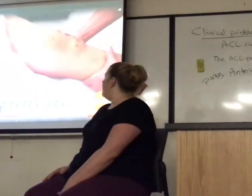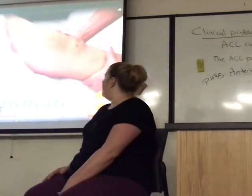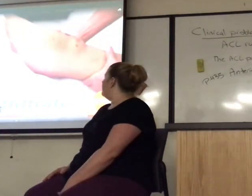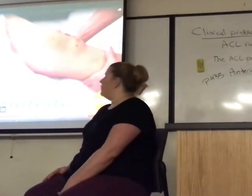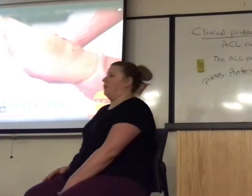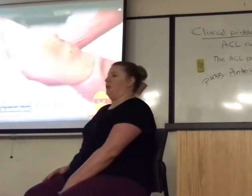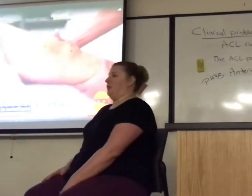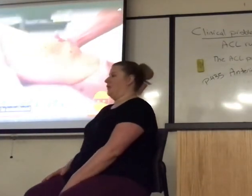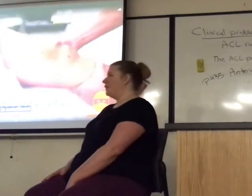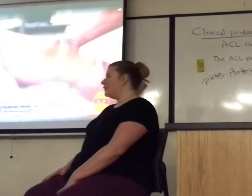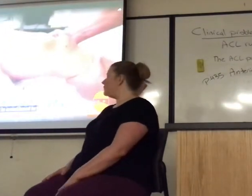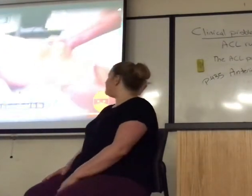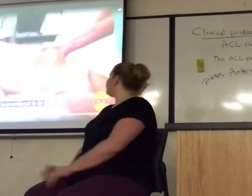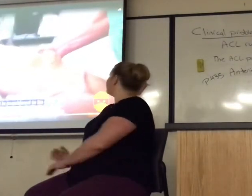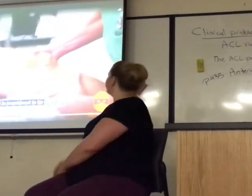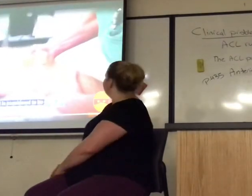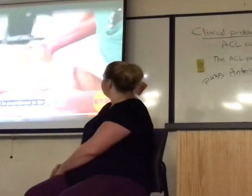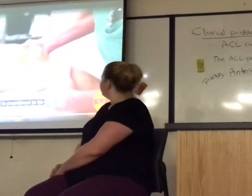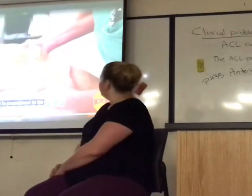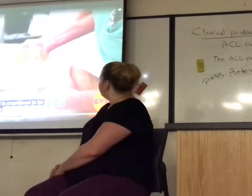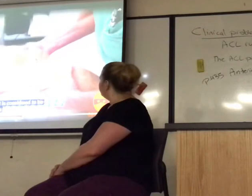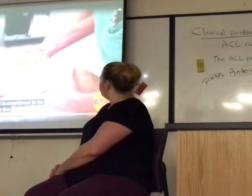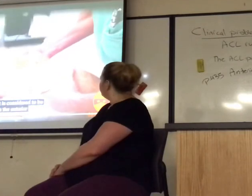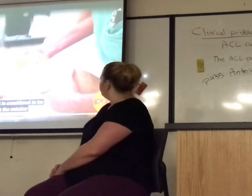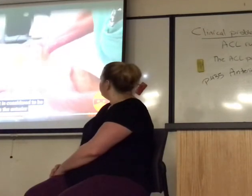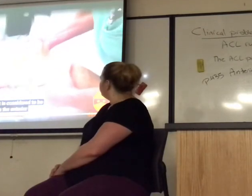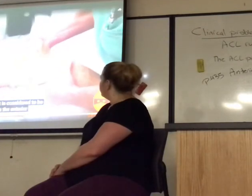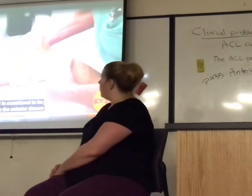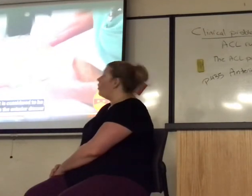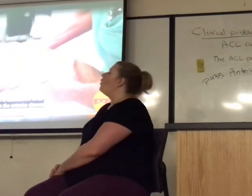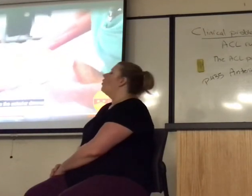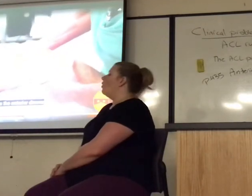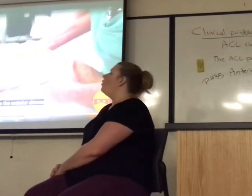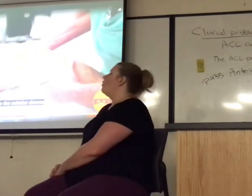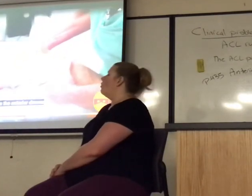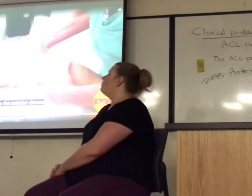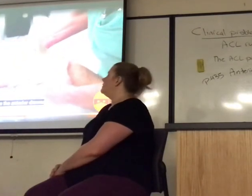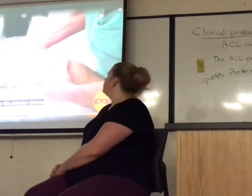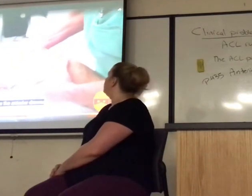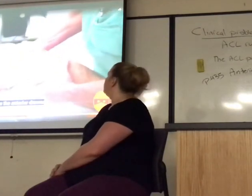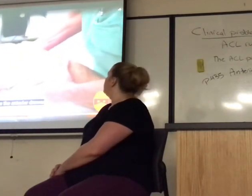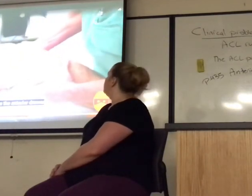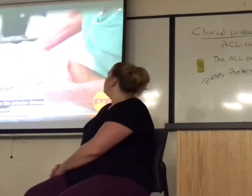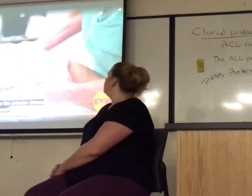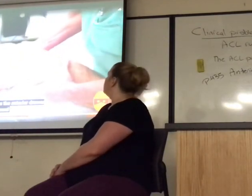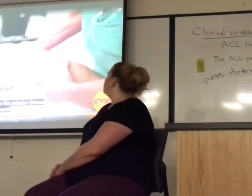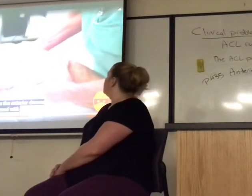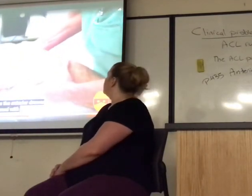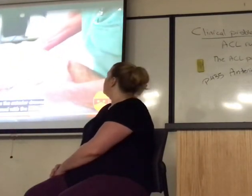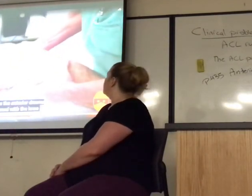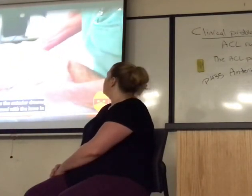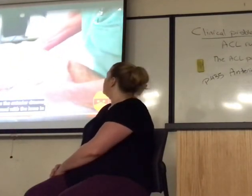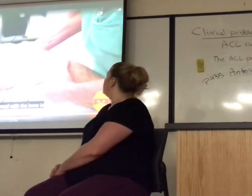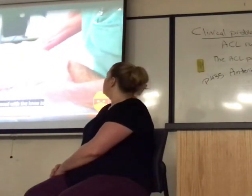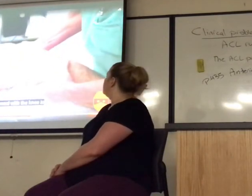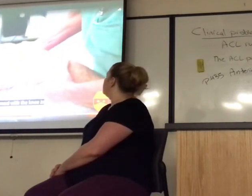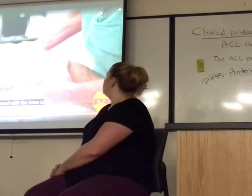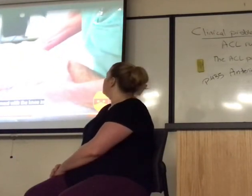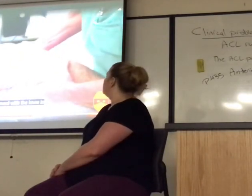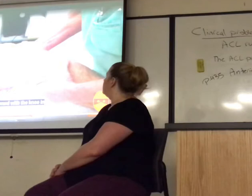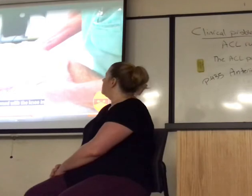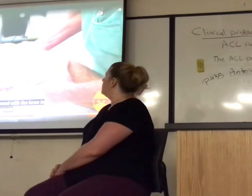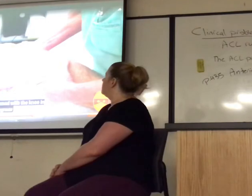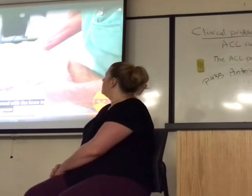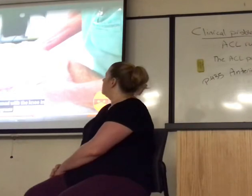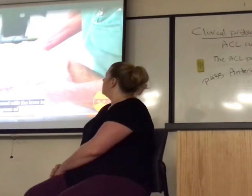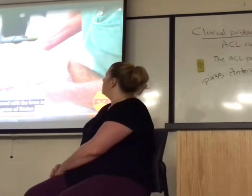the Lachman test is considered to be more reliable than the anterior jaw test. This is performed with the knee in about 20